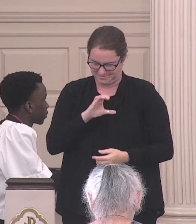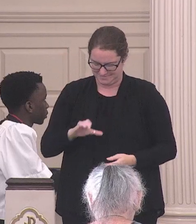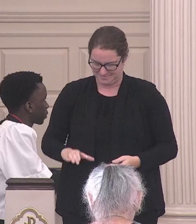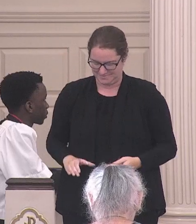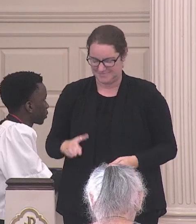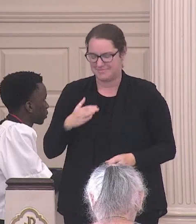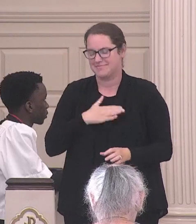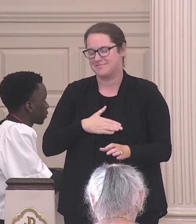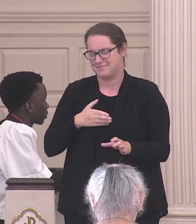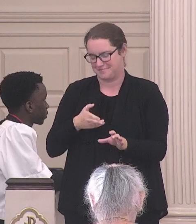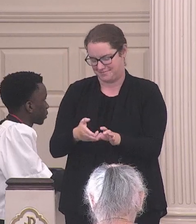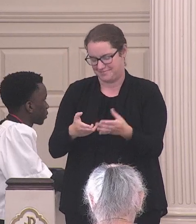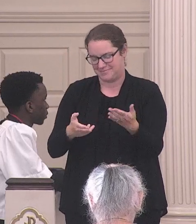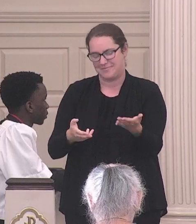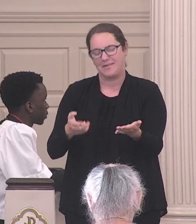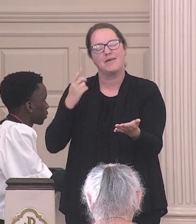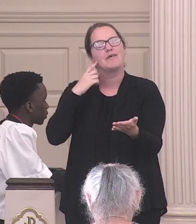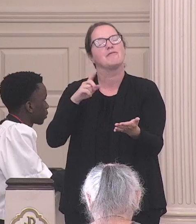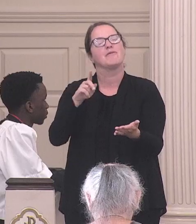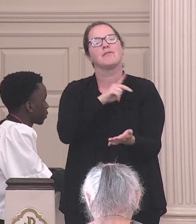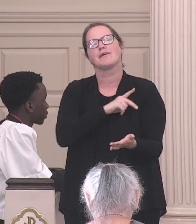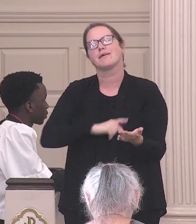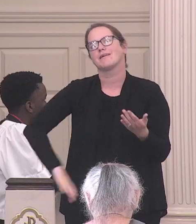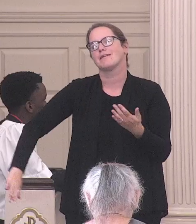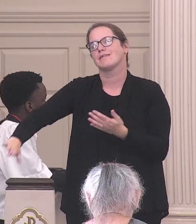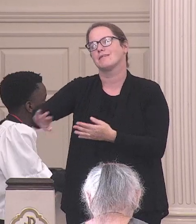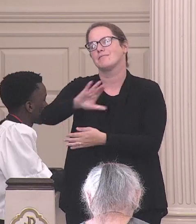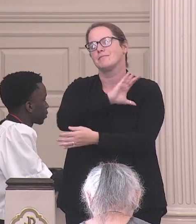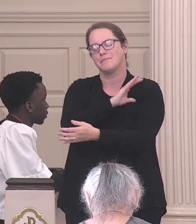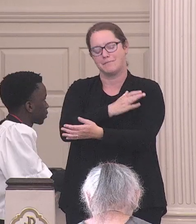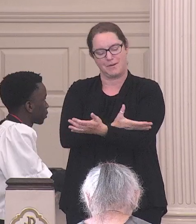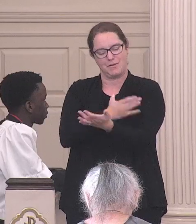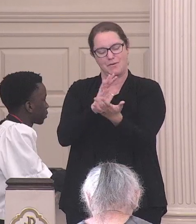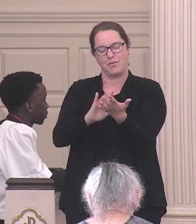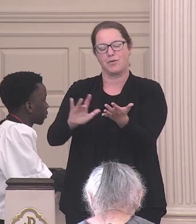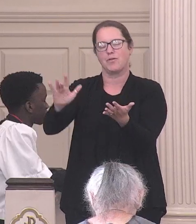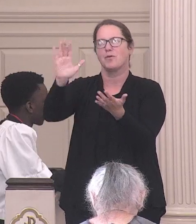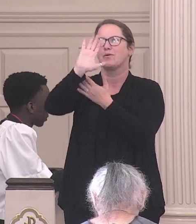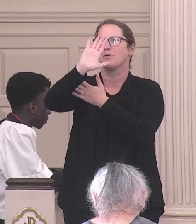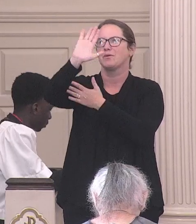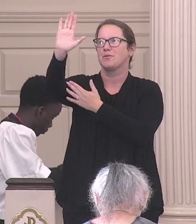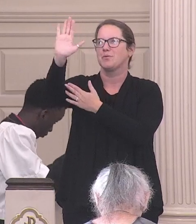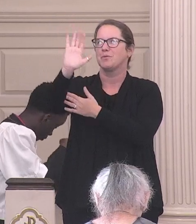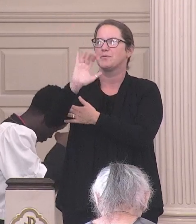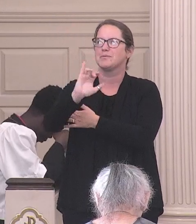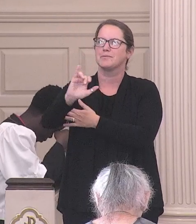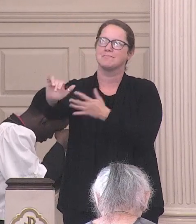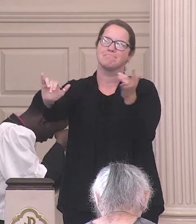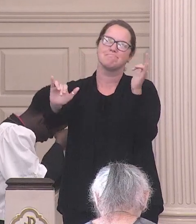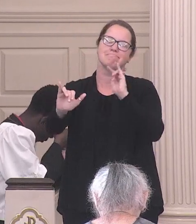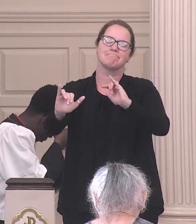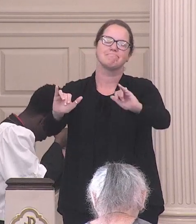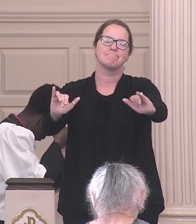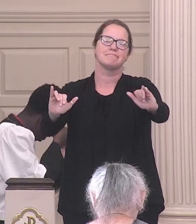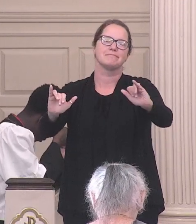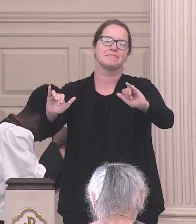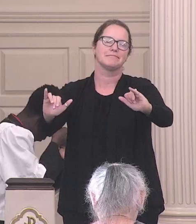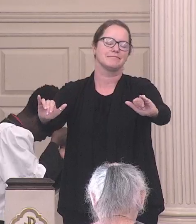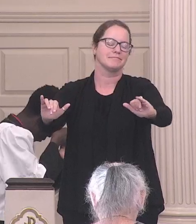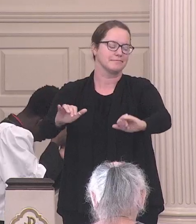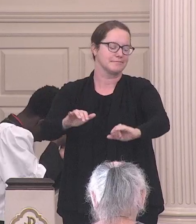For the kingdom, the power, and the glory are yours, now